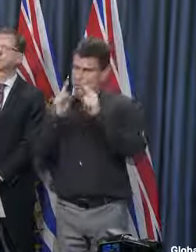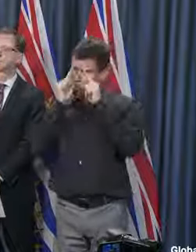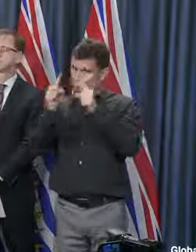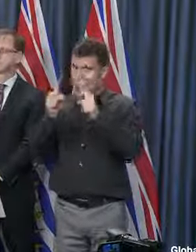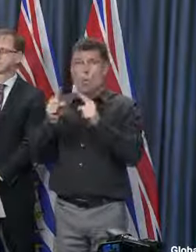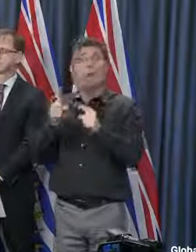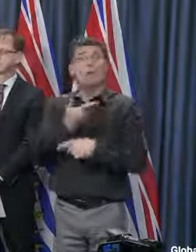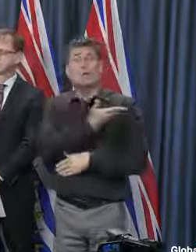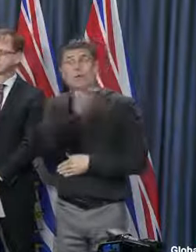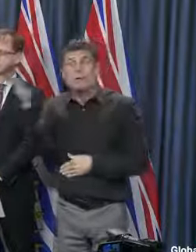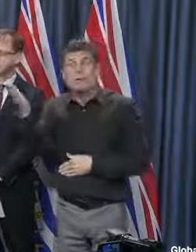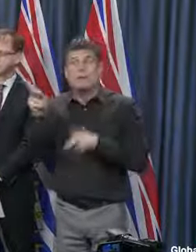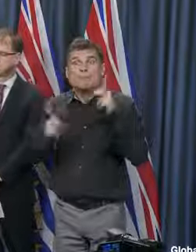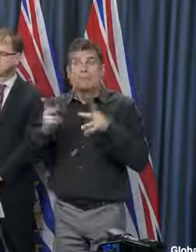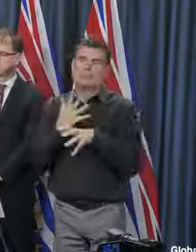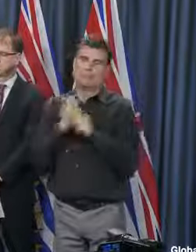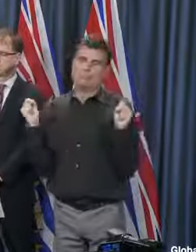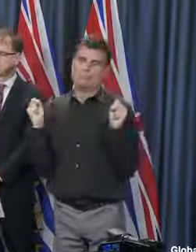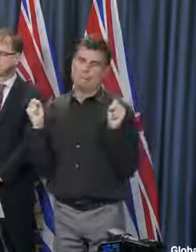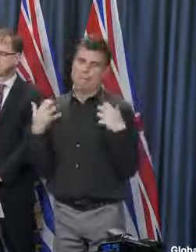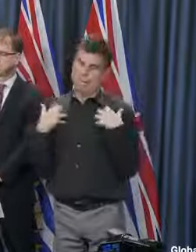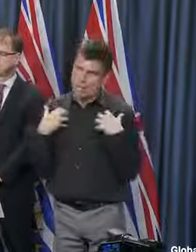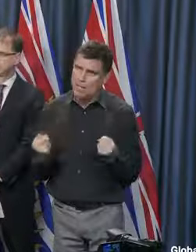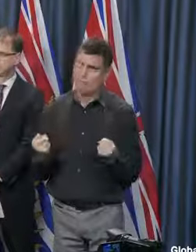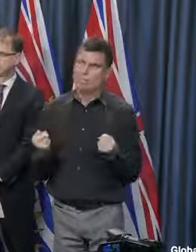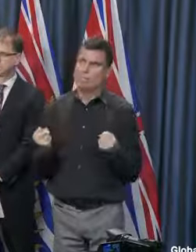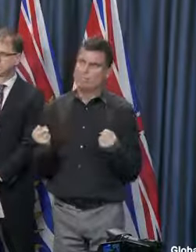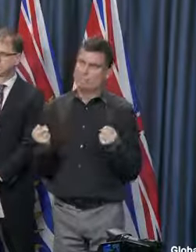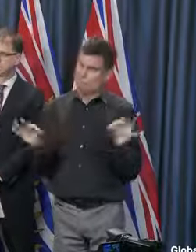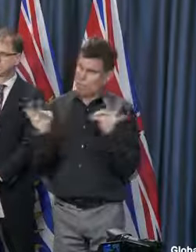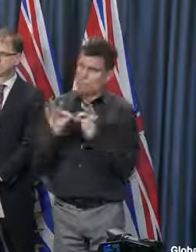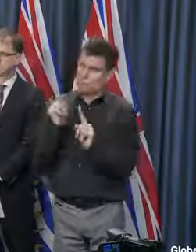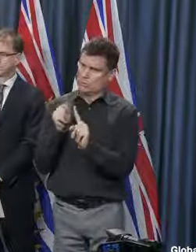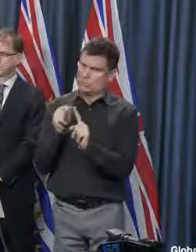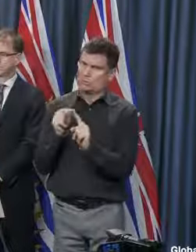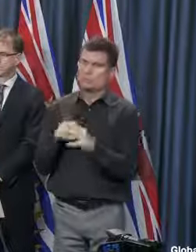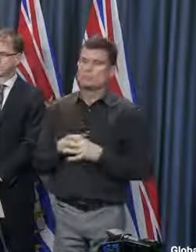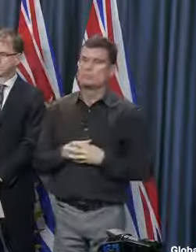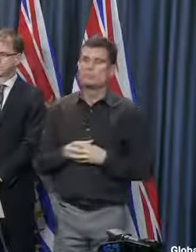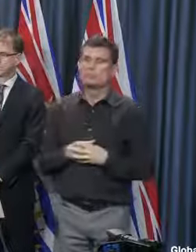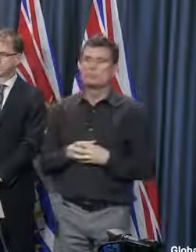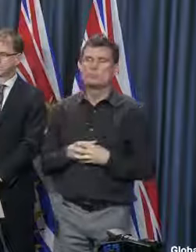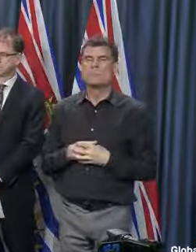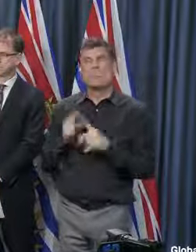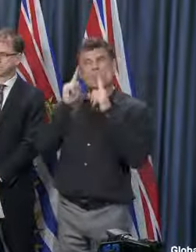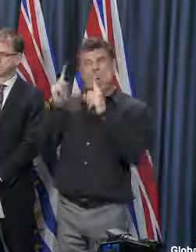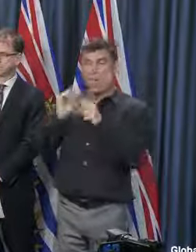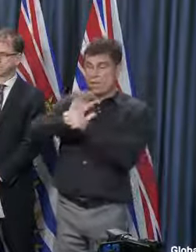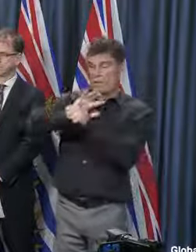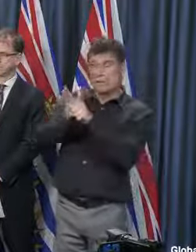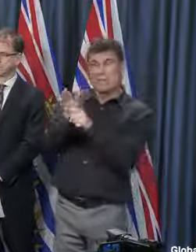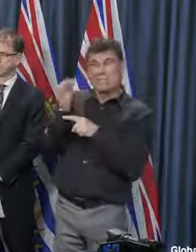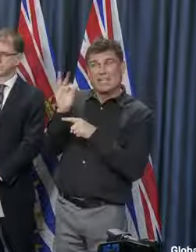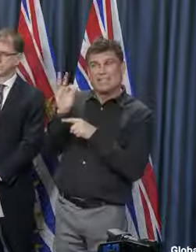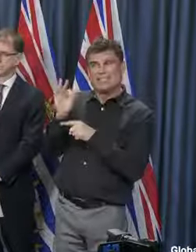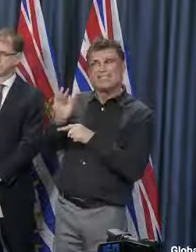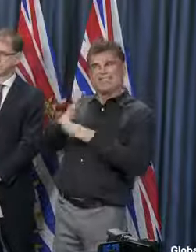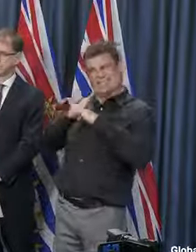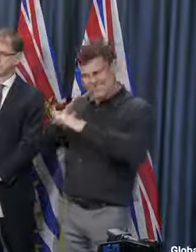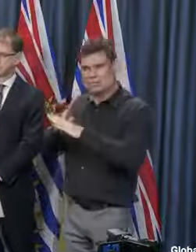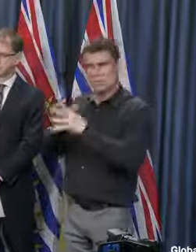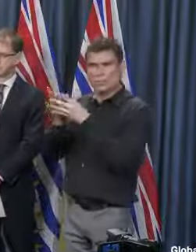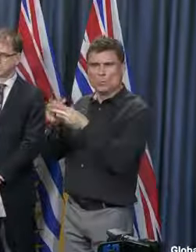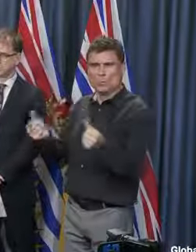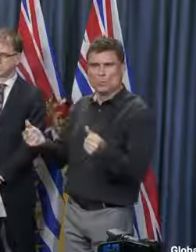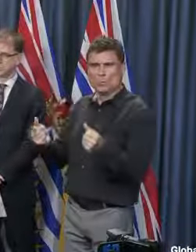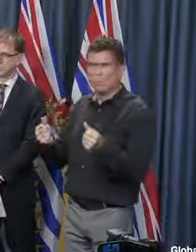to stop this virus from having the impact that we've seen in many other countries around the world. So I'm asking everybody in British Columbia